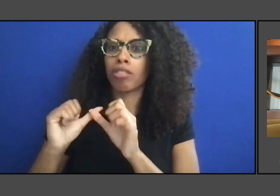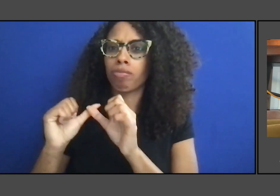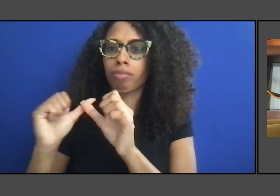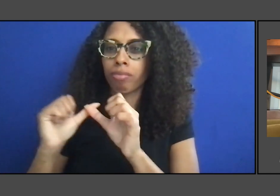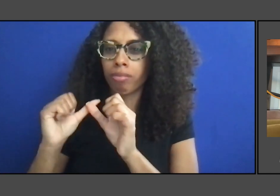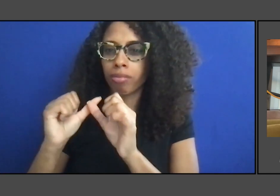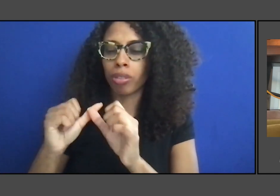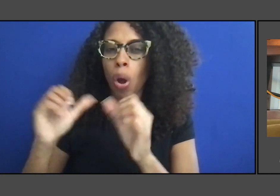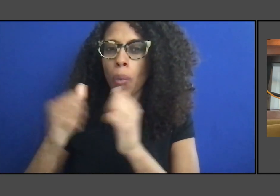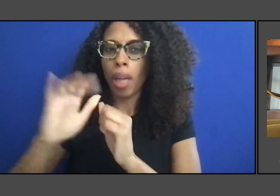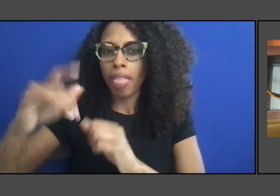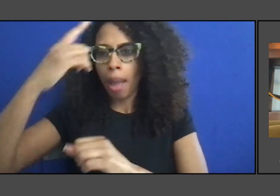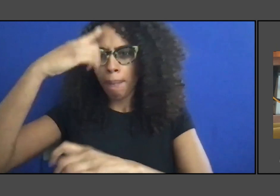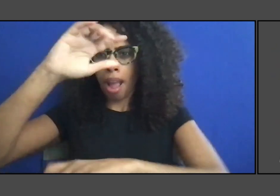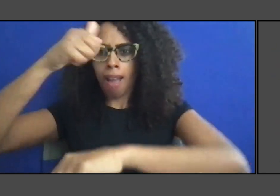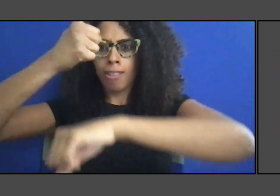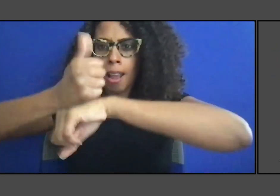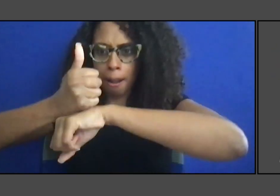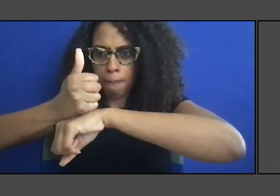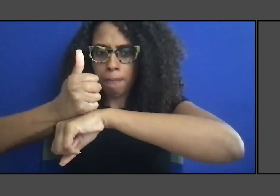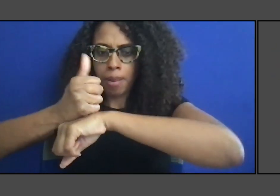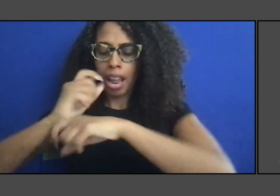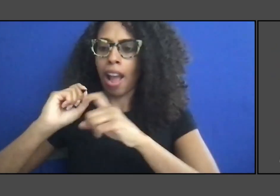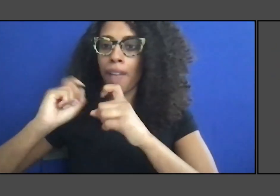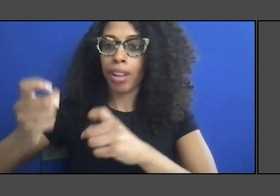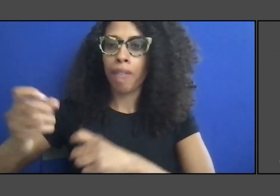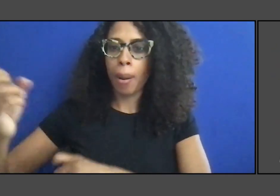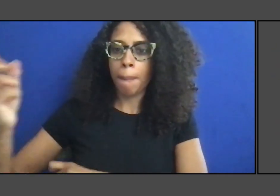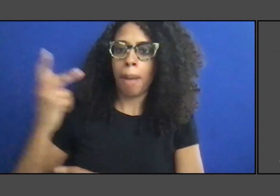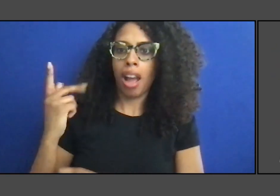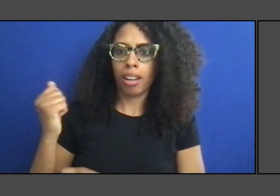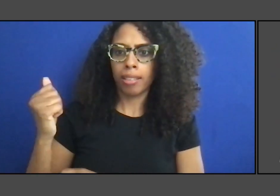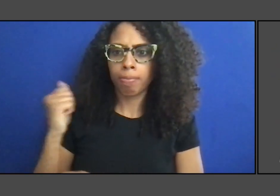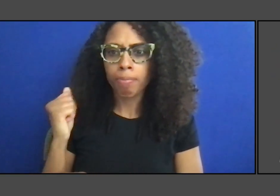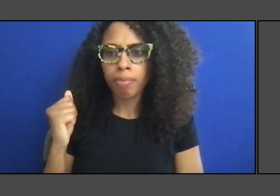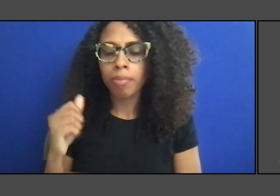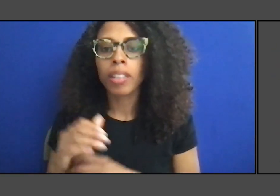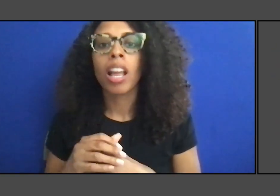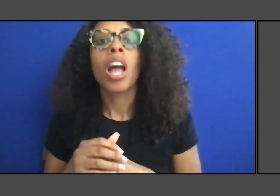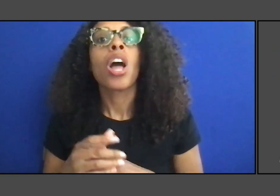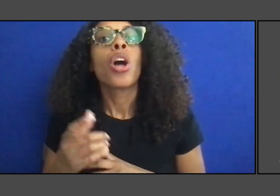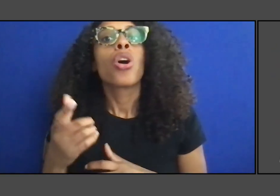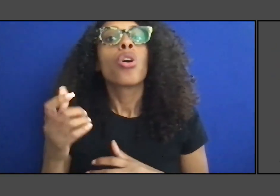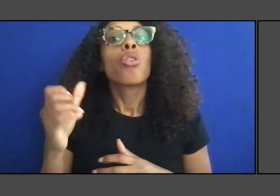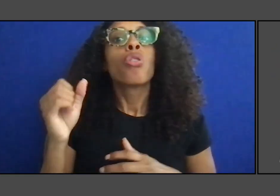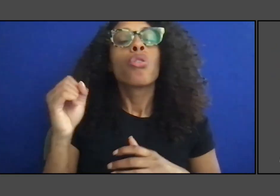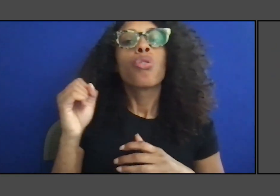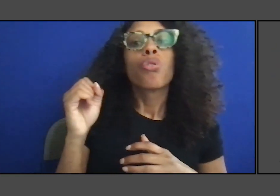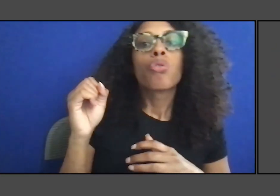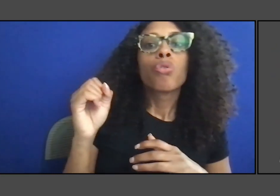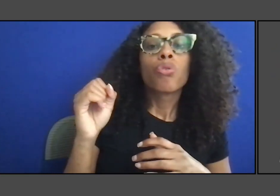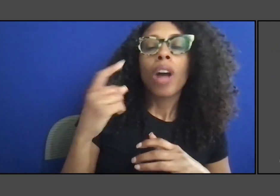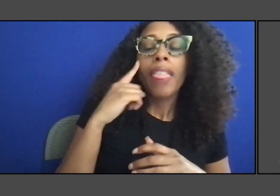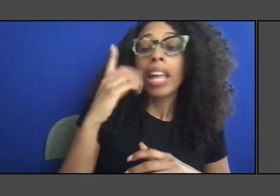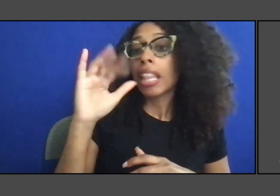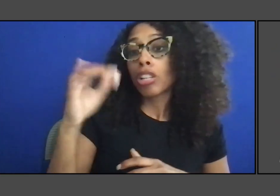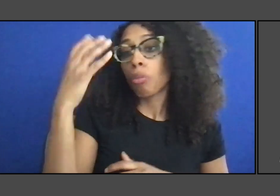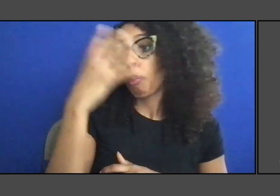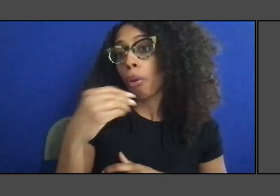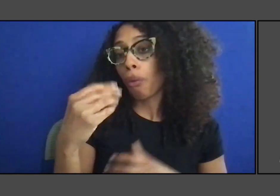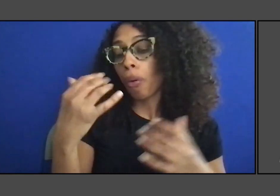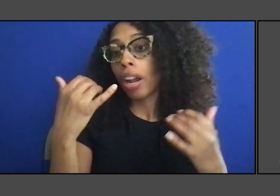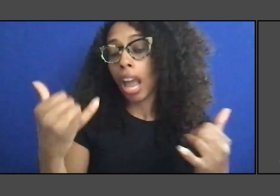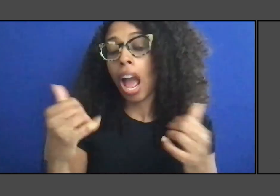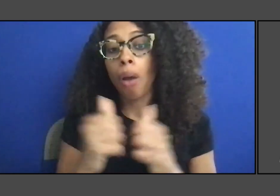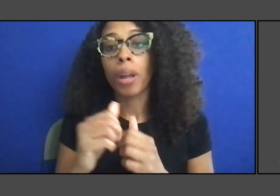Well, I think also, and it's beautiful to hear that. And I think that also what we have right now with some of our elders.